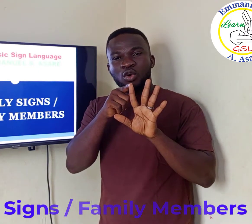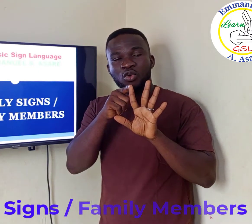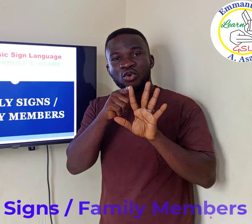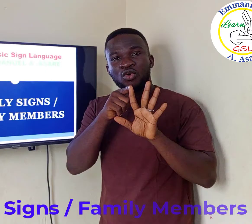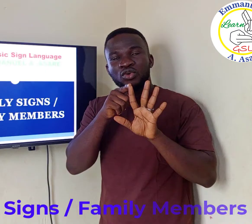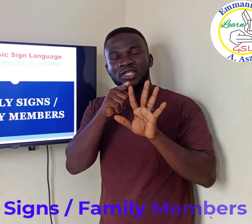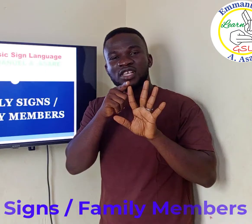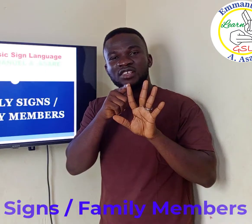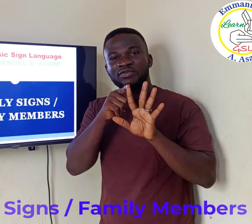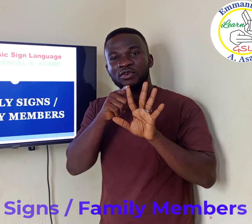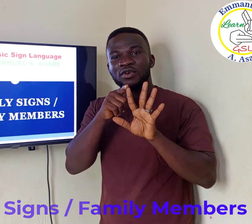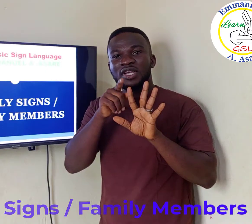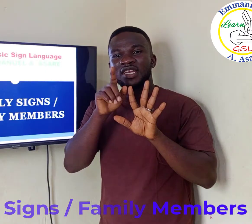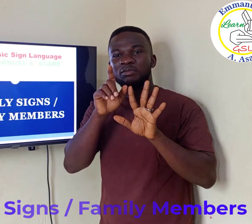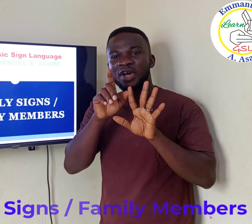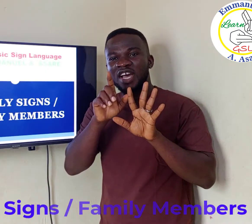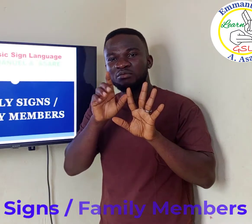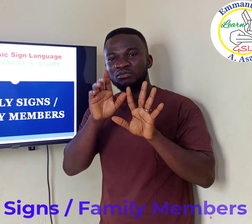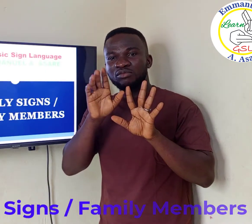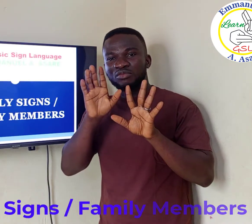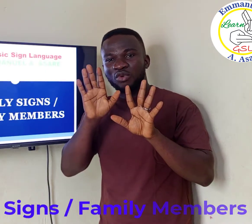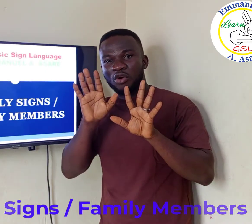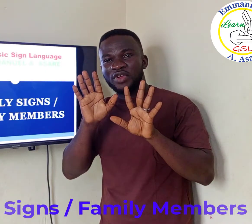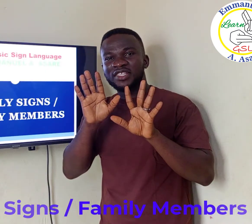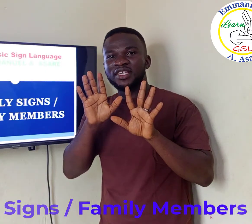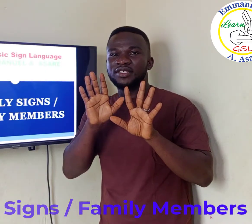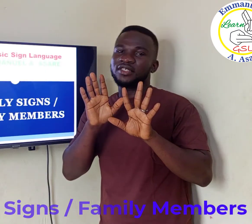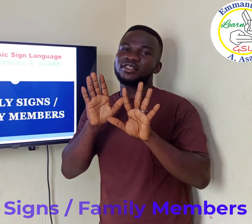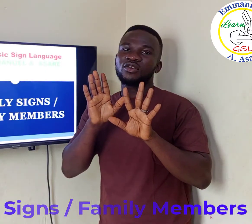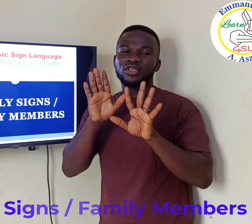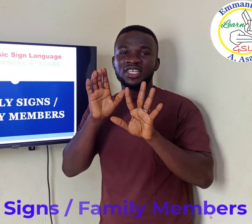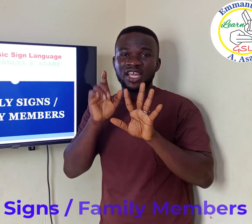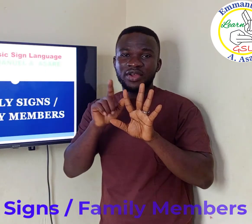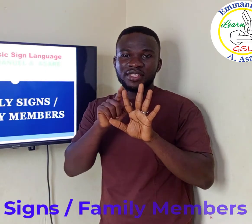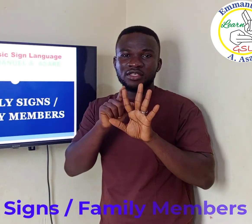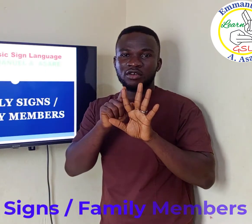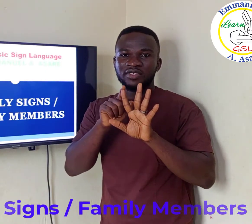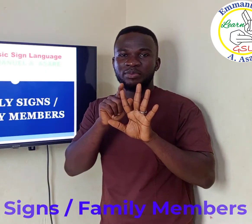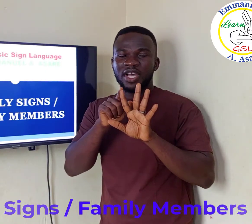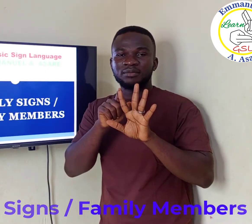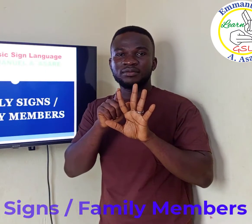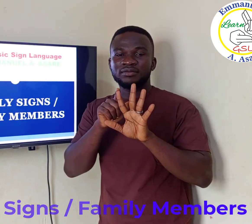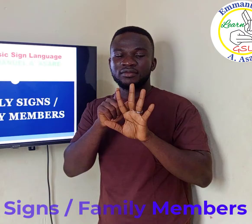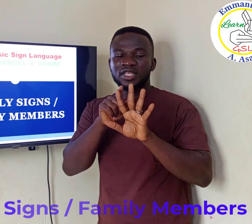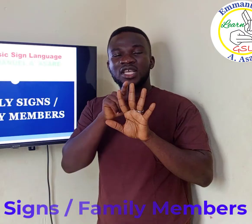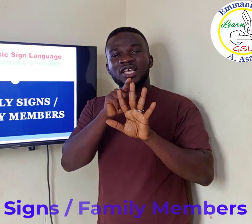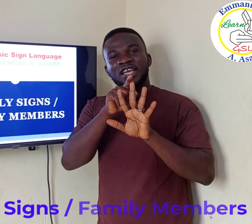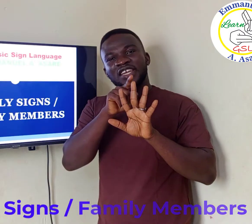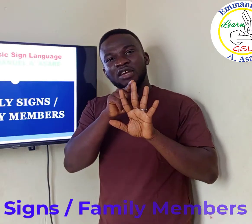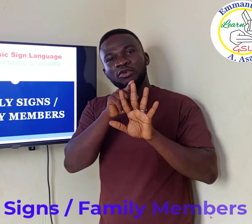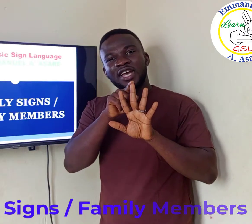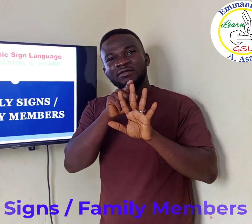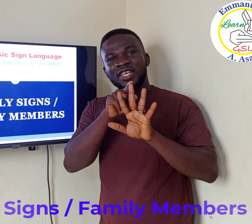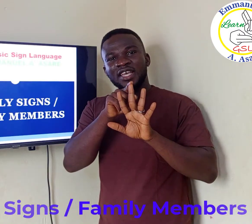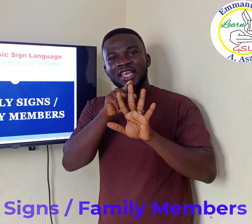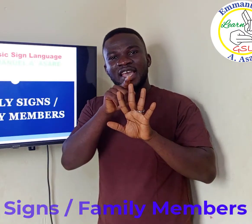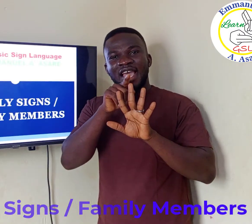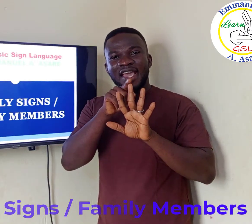O, which stands for the palm orientation or the direction of the palm. Now we have the